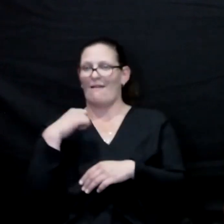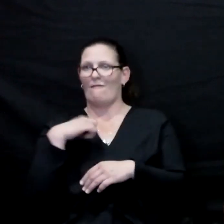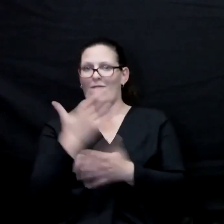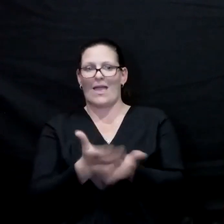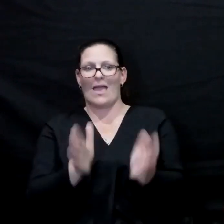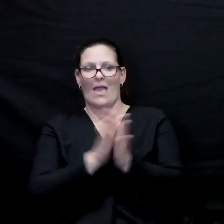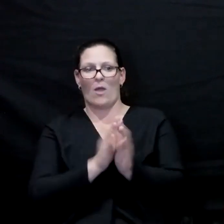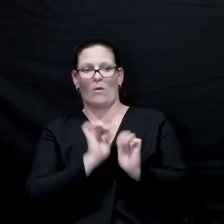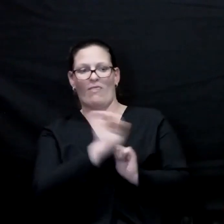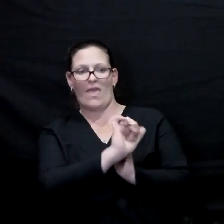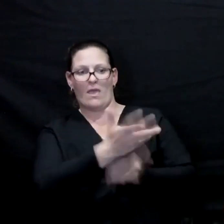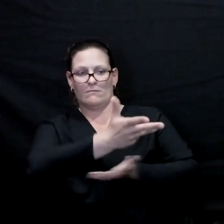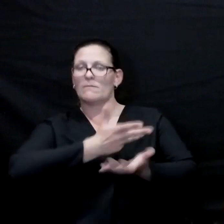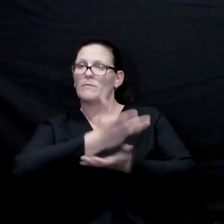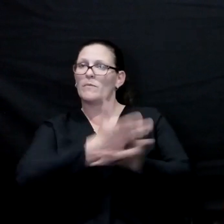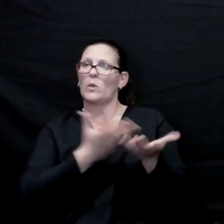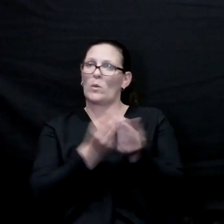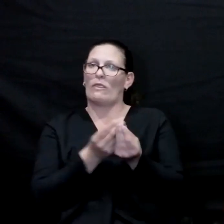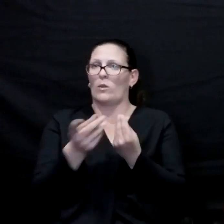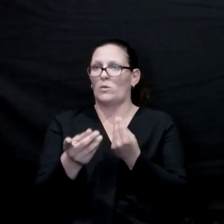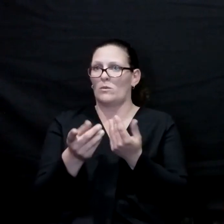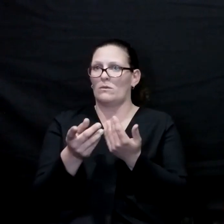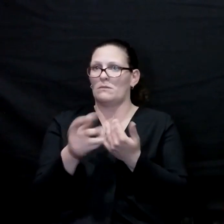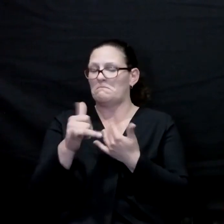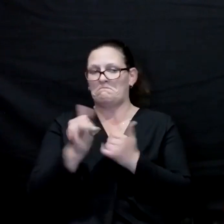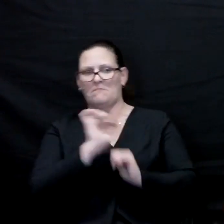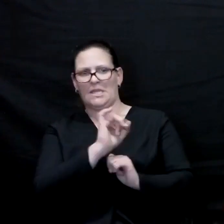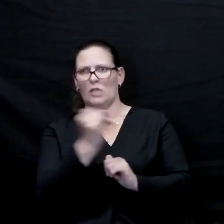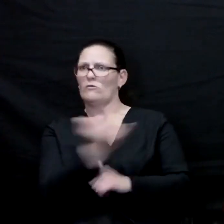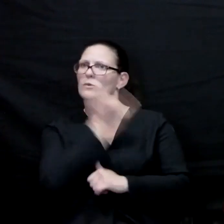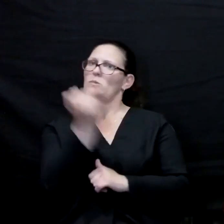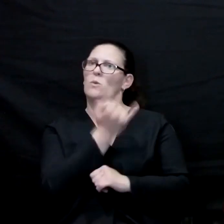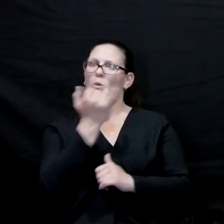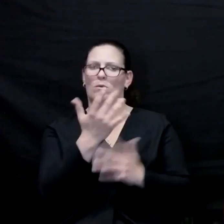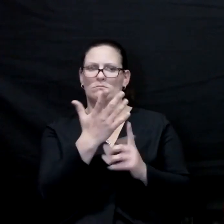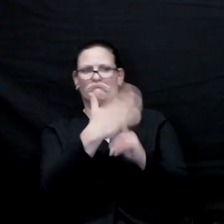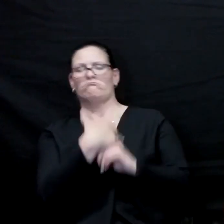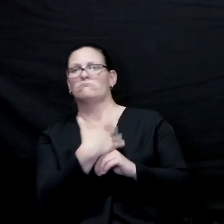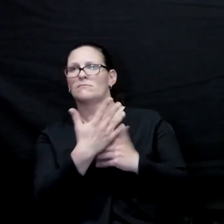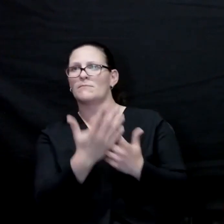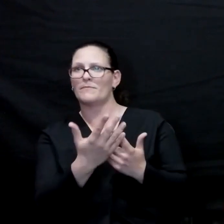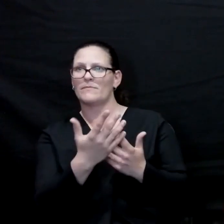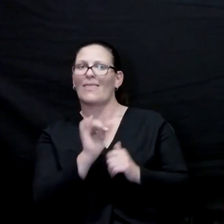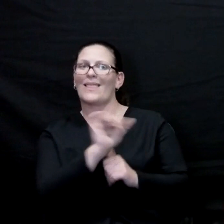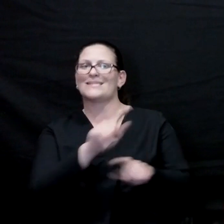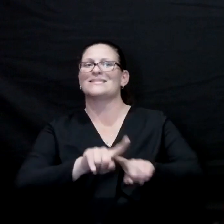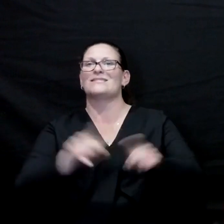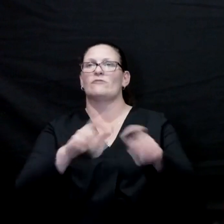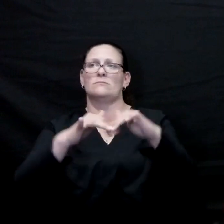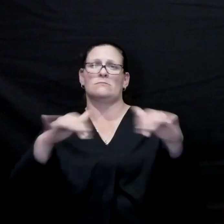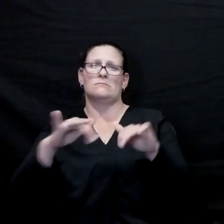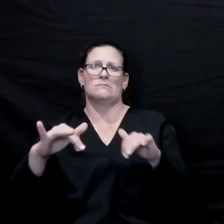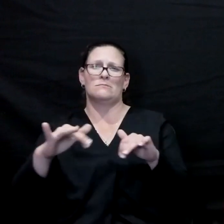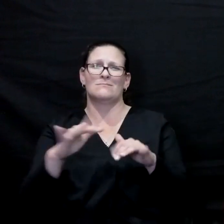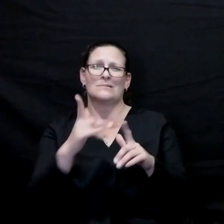to a disability discrimination matter or a human rights matter. Hope I haven't confused anybody.